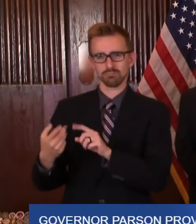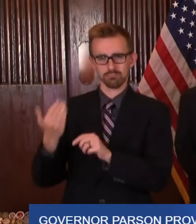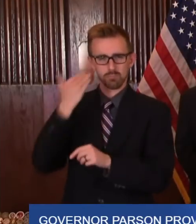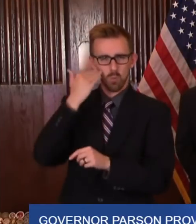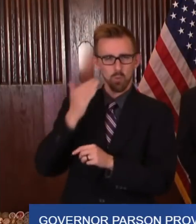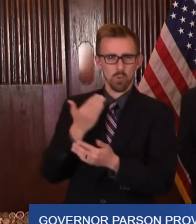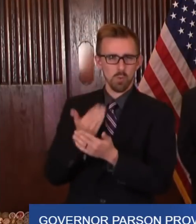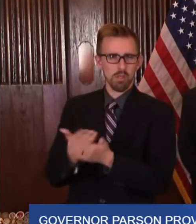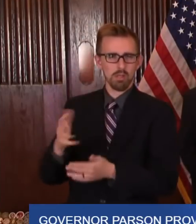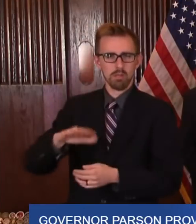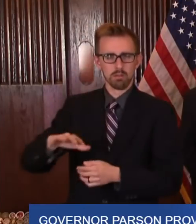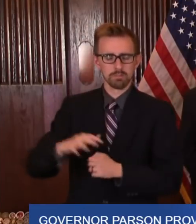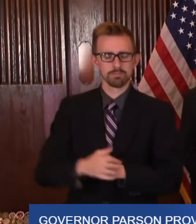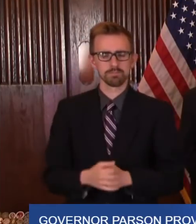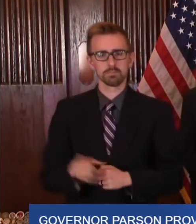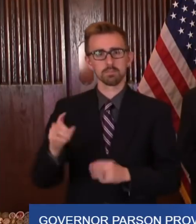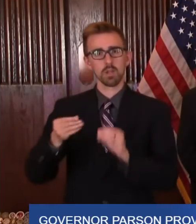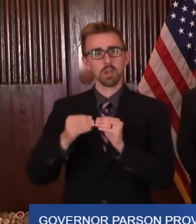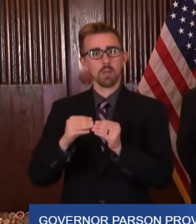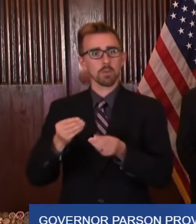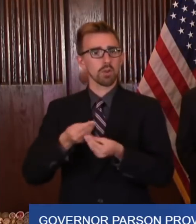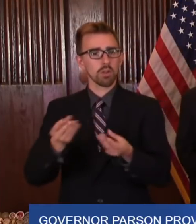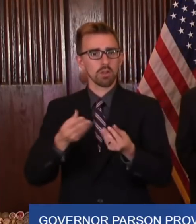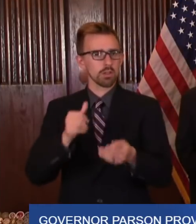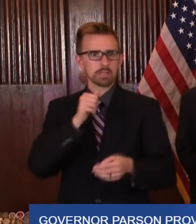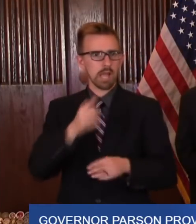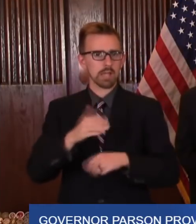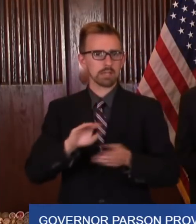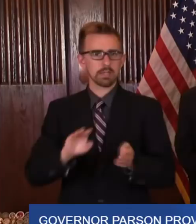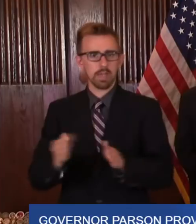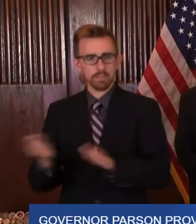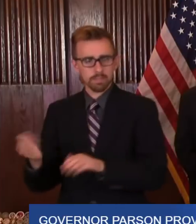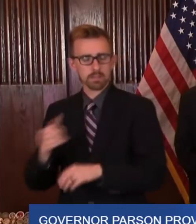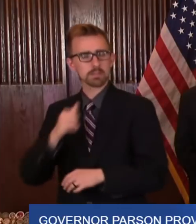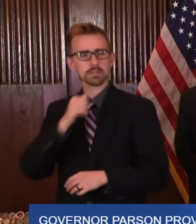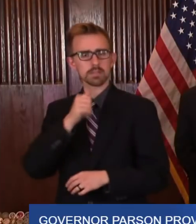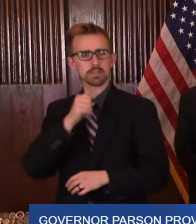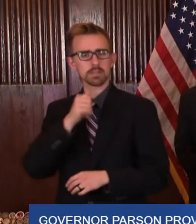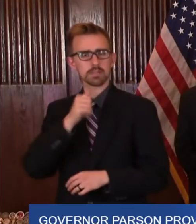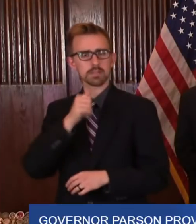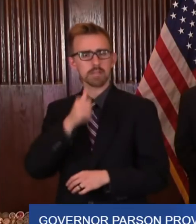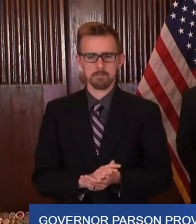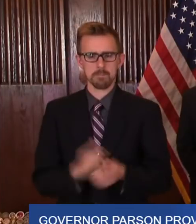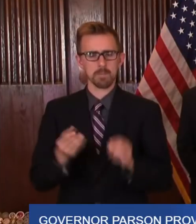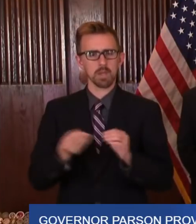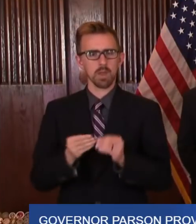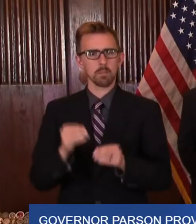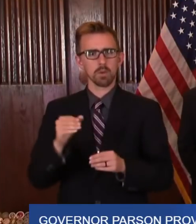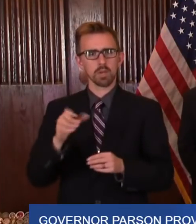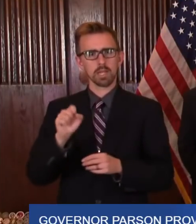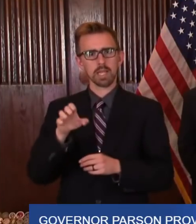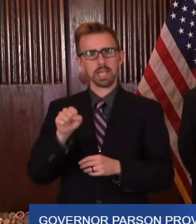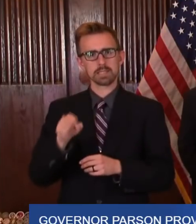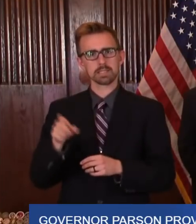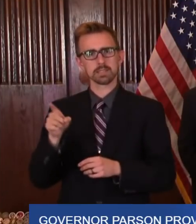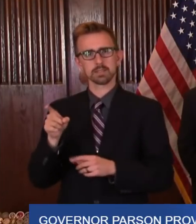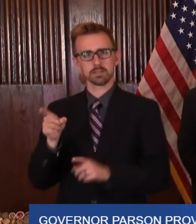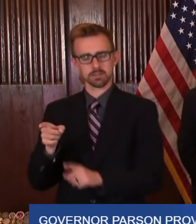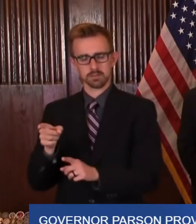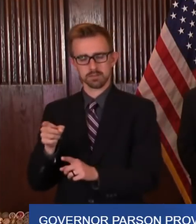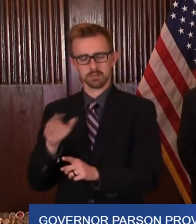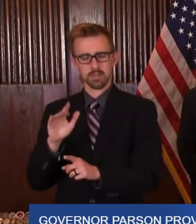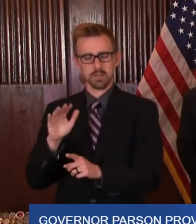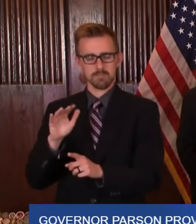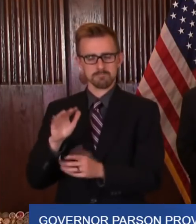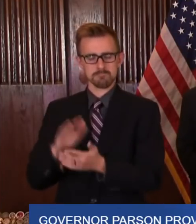number that is given out every day is not like deaths, and it's not like number of, it's an extrapolation. It is